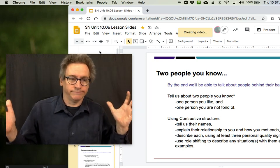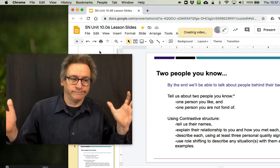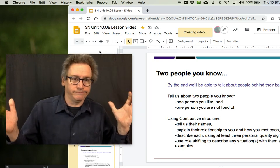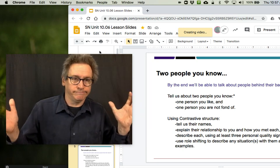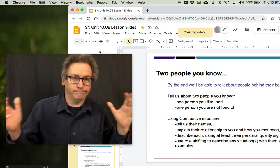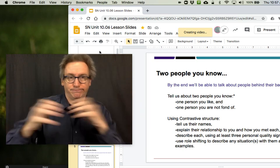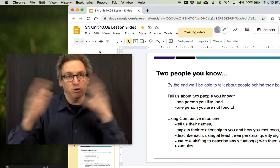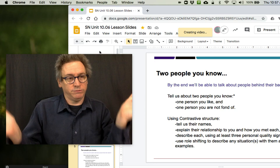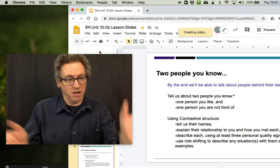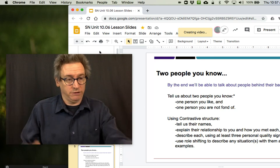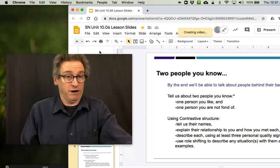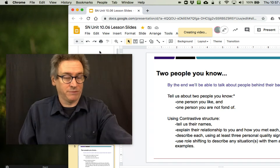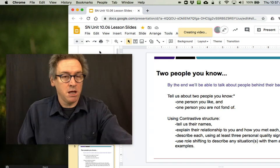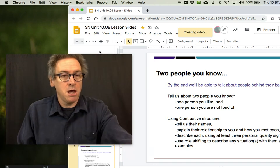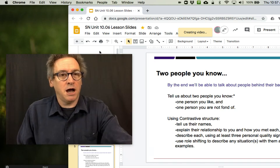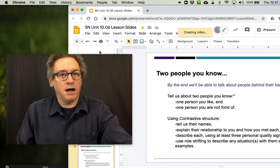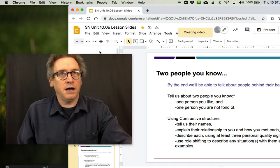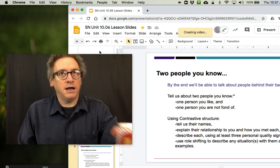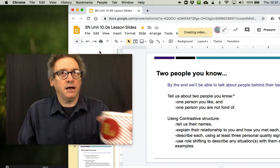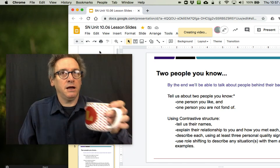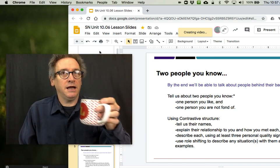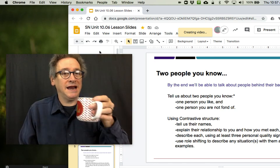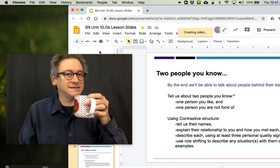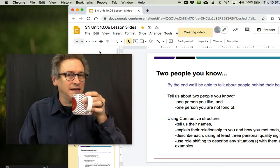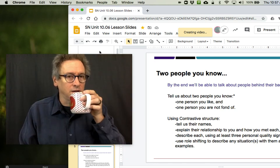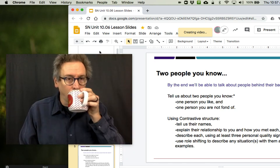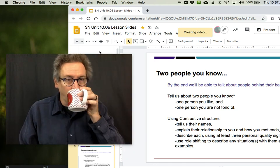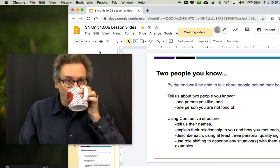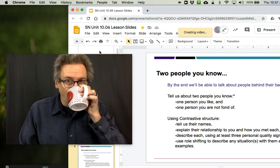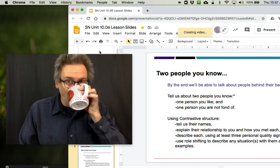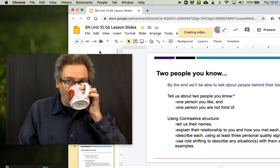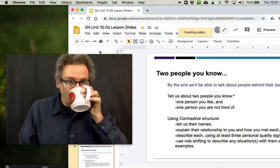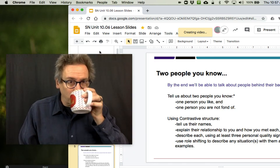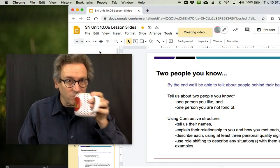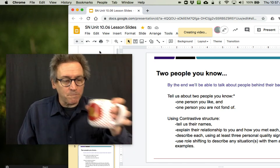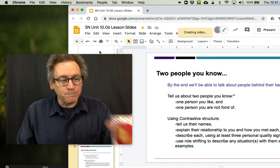animals. Boom, done, right? In ASL,